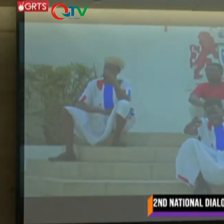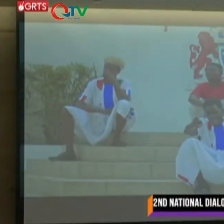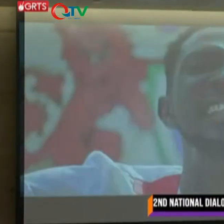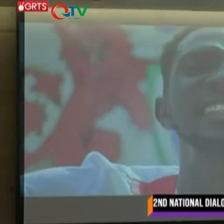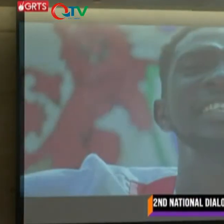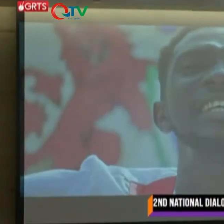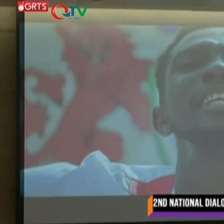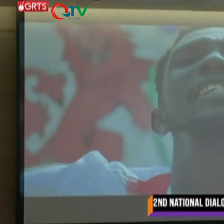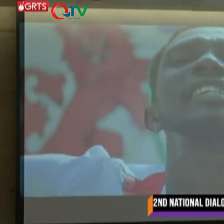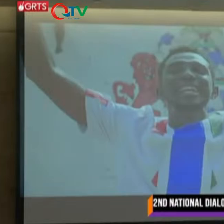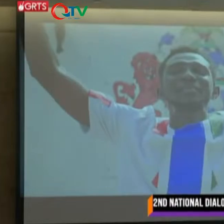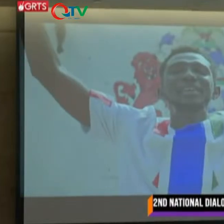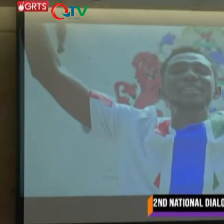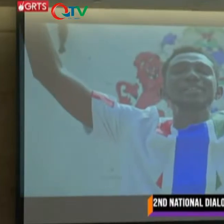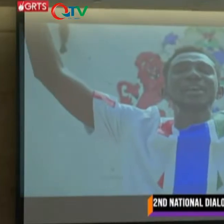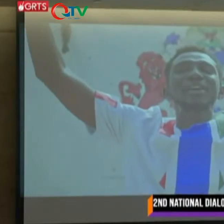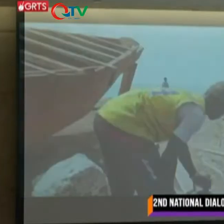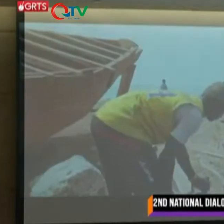Independence,